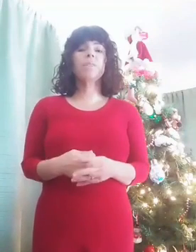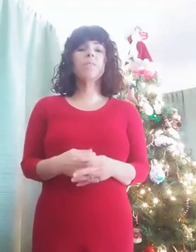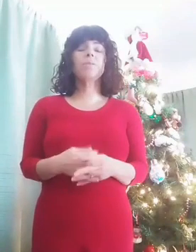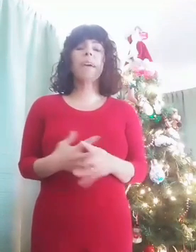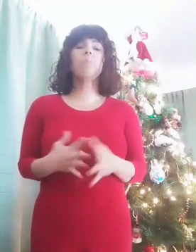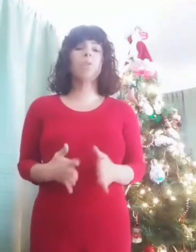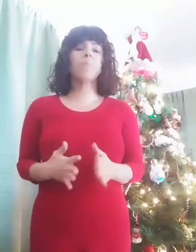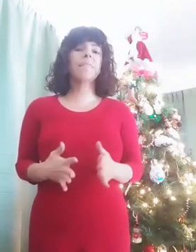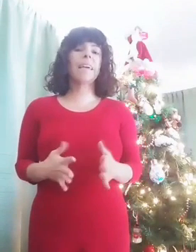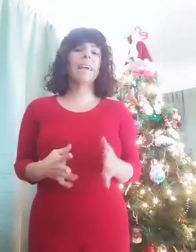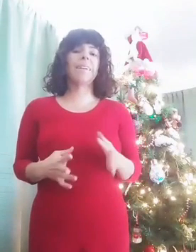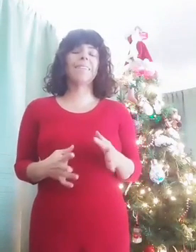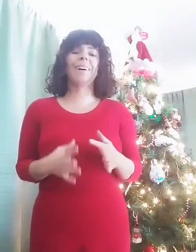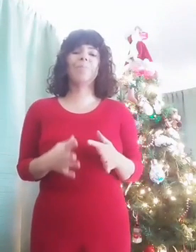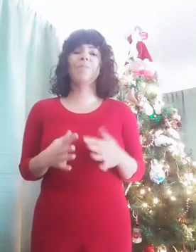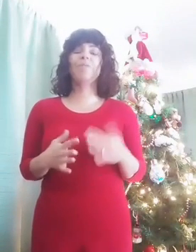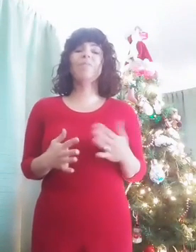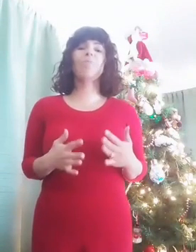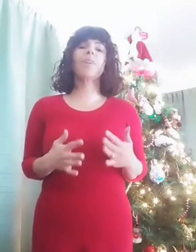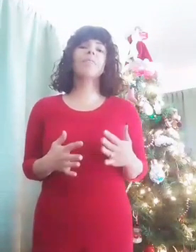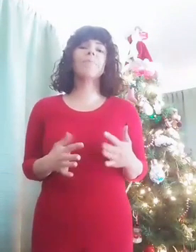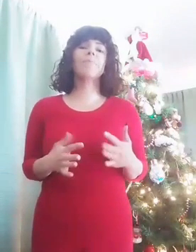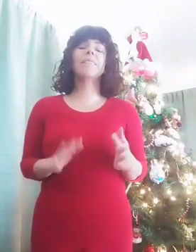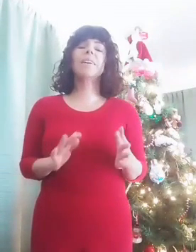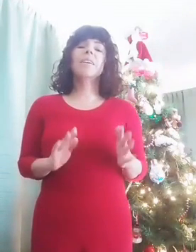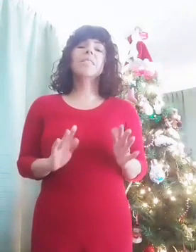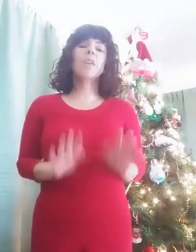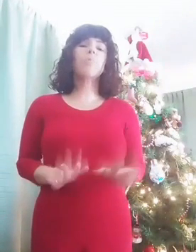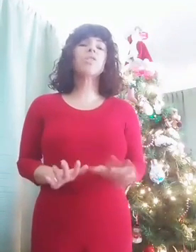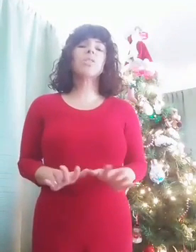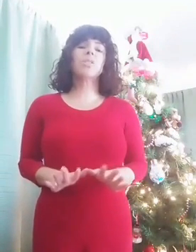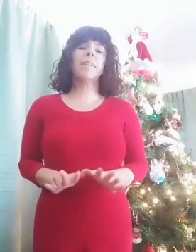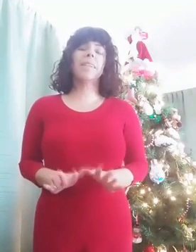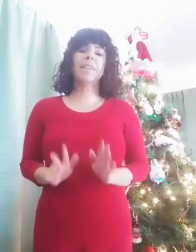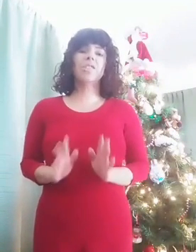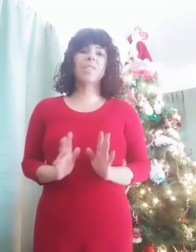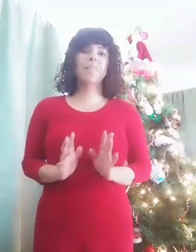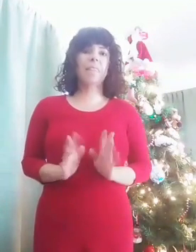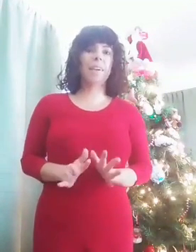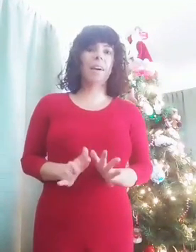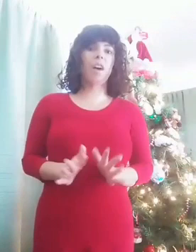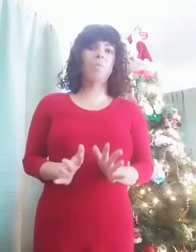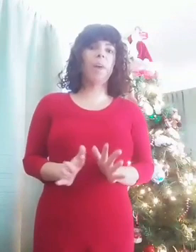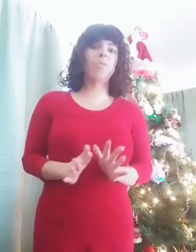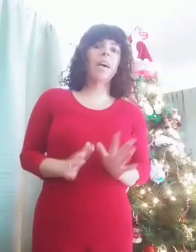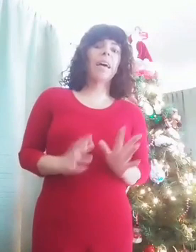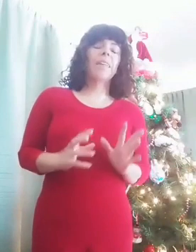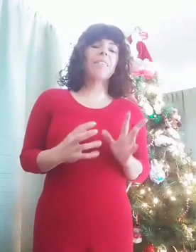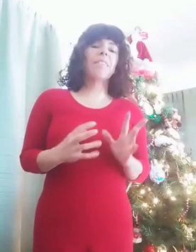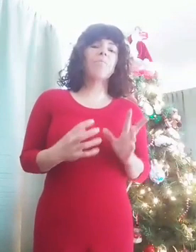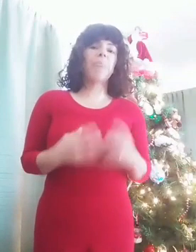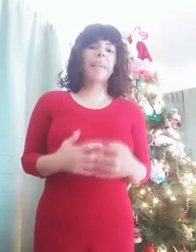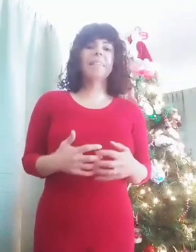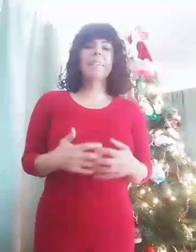you take a moment and if you celebrate Christmas stop what you're doing and just think about this amazing